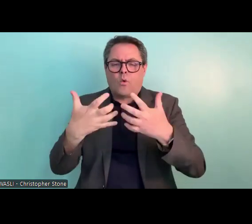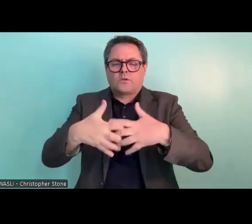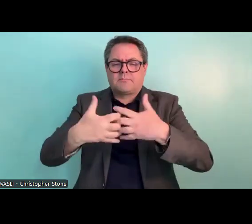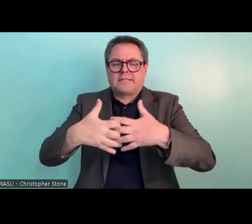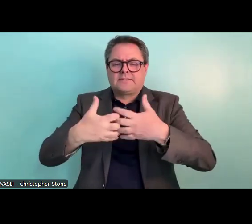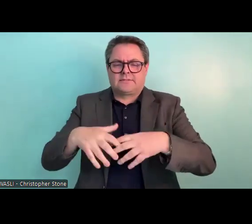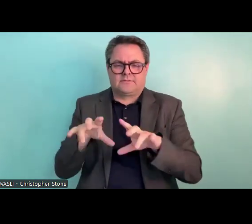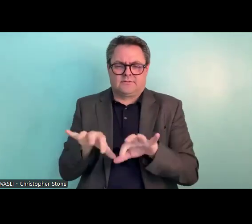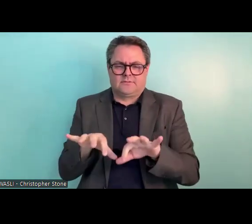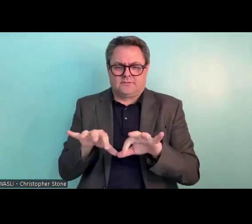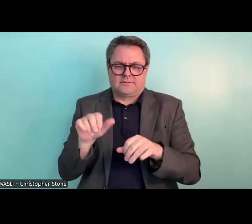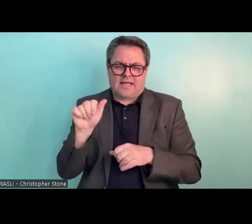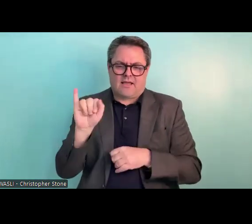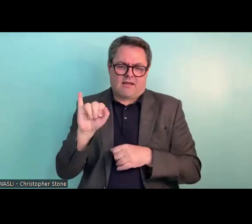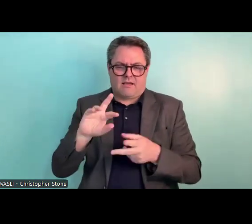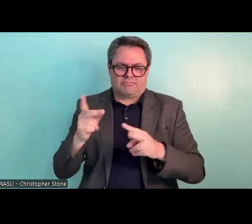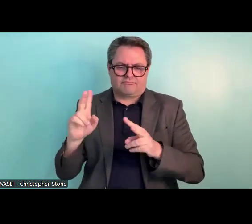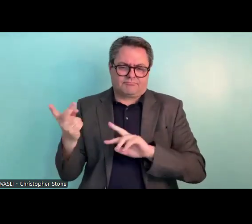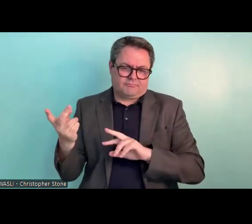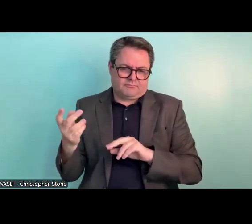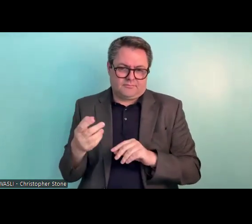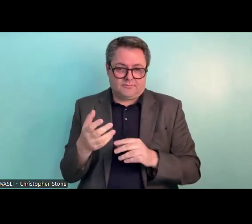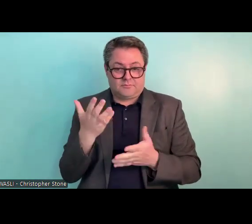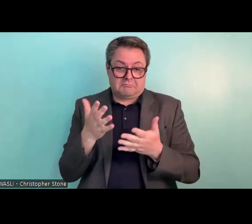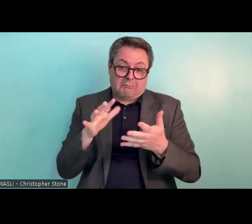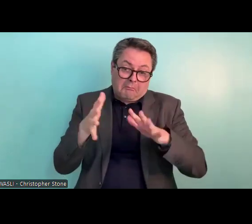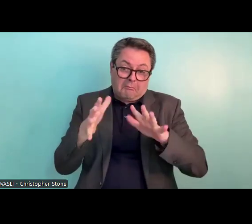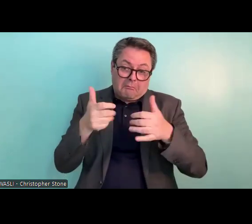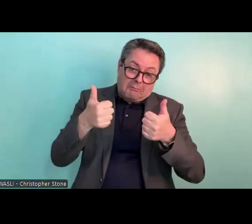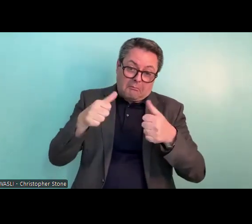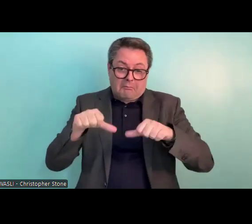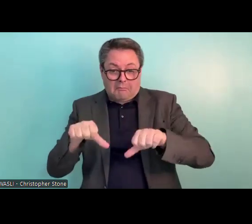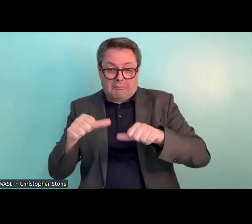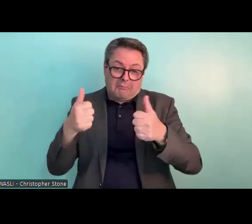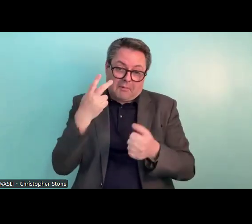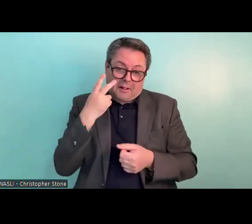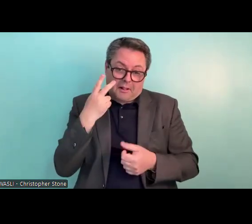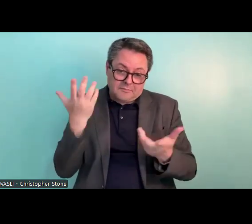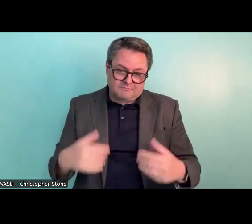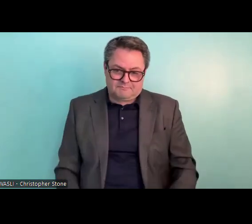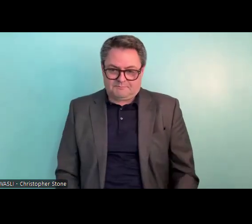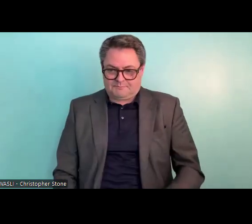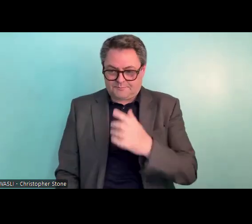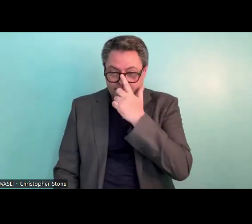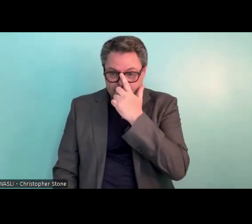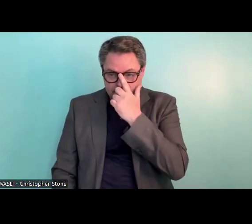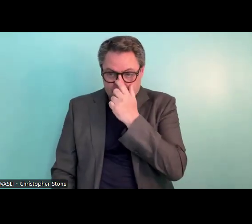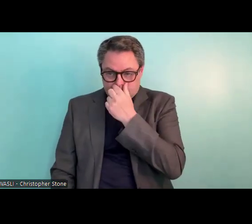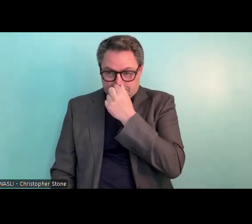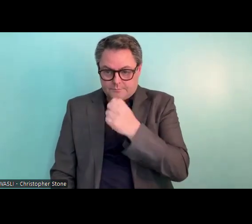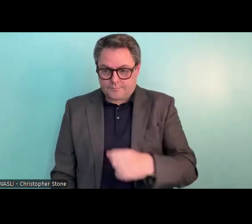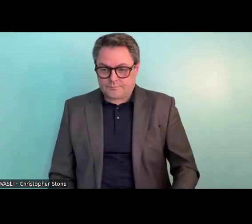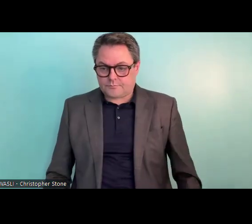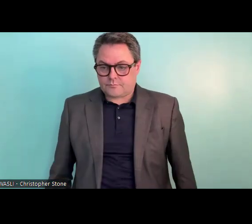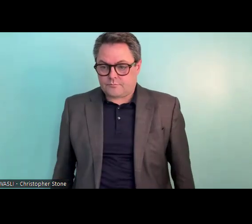choose. So there are options there. These are, of course, automatic captions. They're AI generated, so I can't speak to how good they'll be. I guess that's